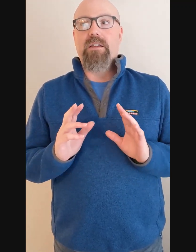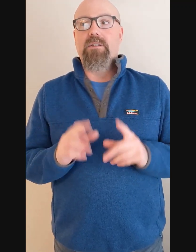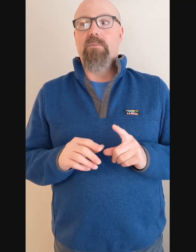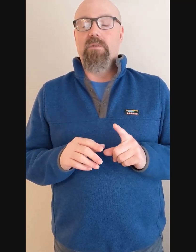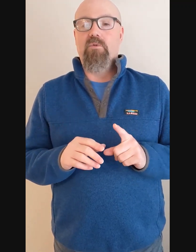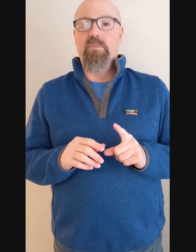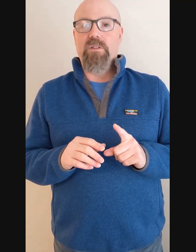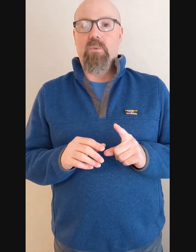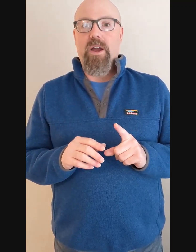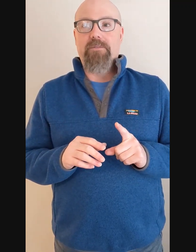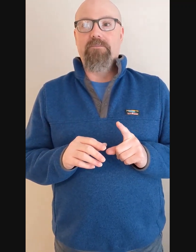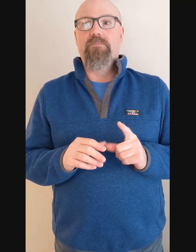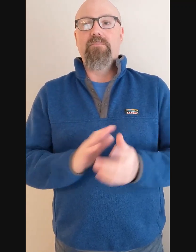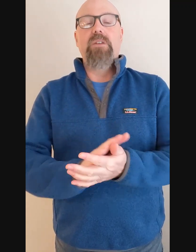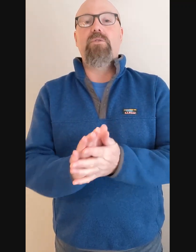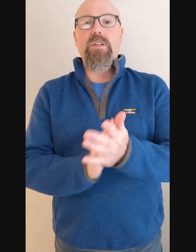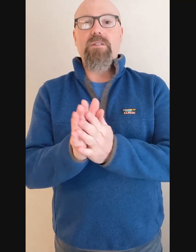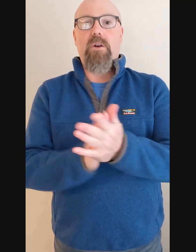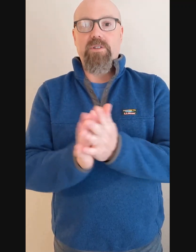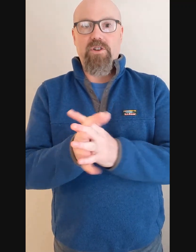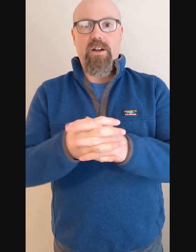take some of the movements away. So this is how it starts.